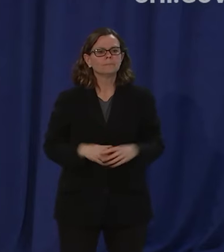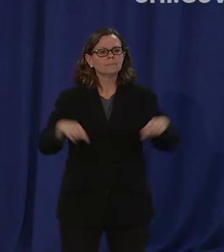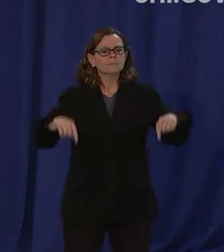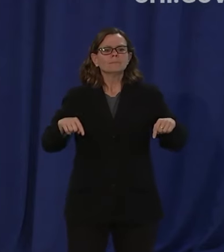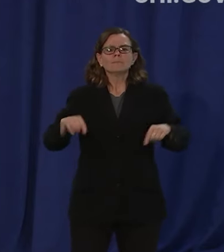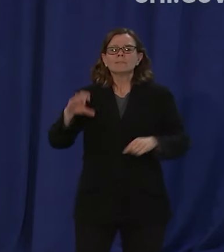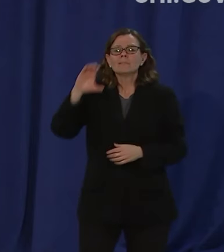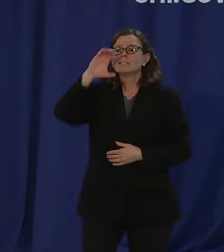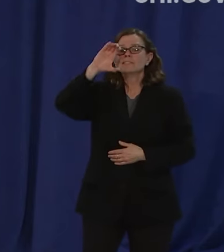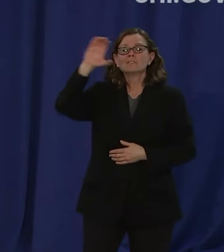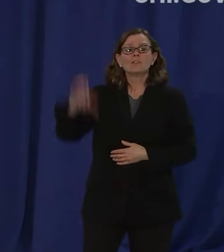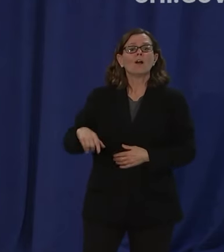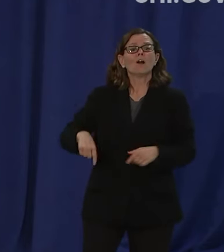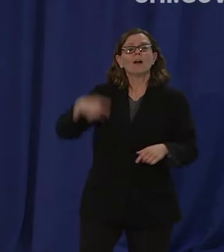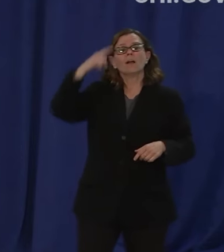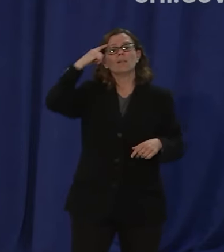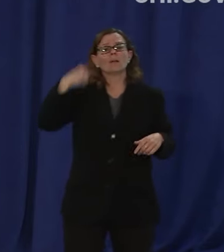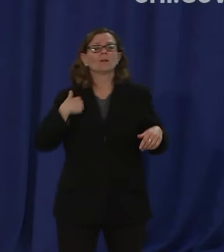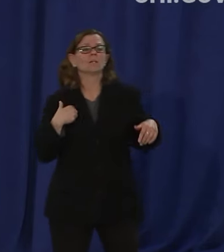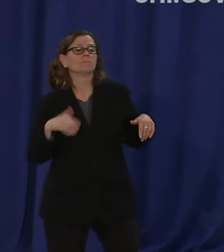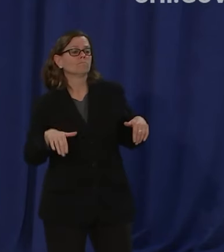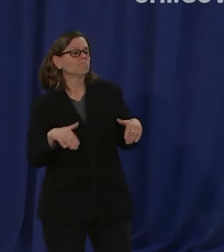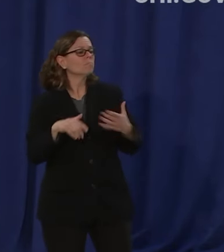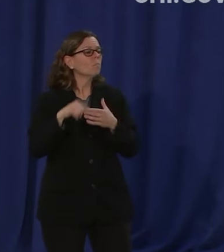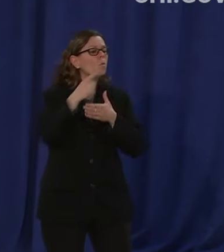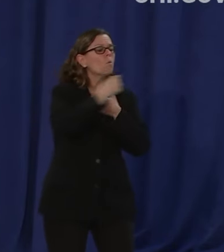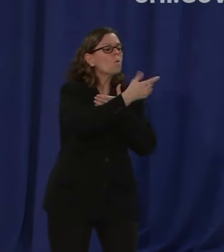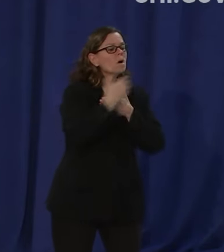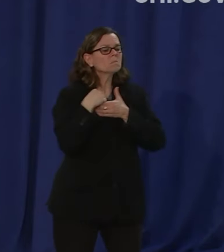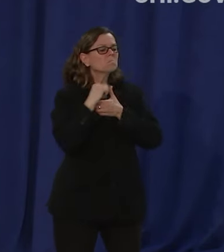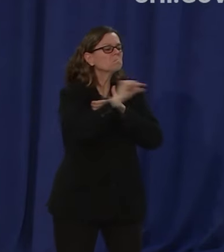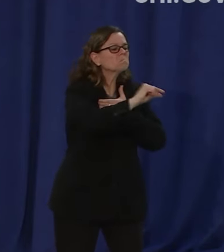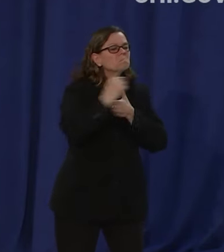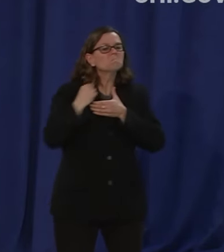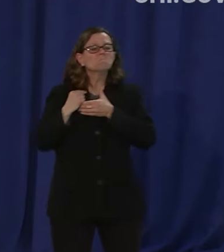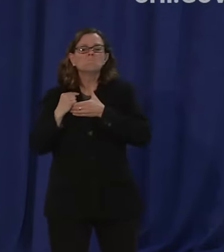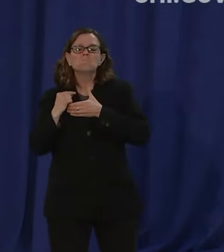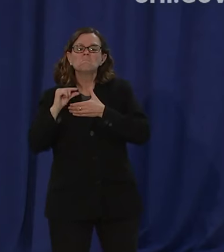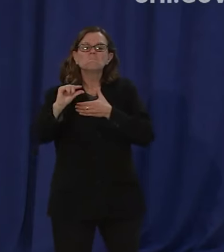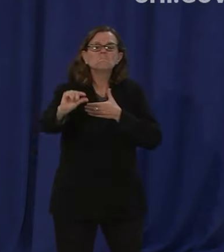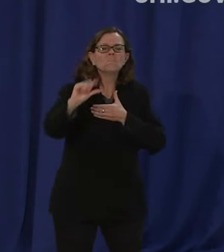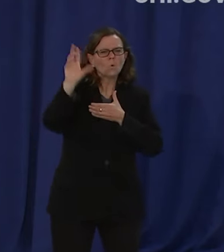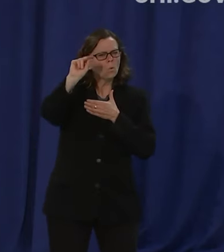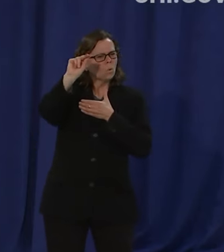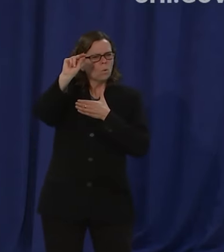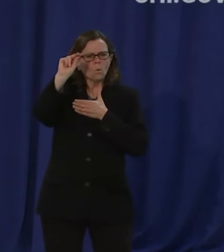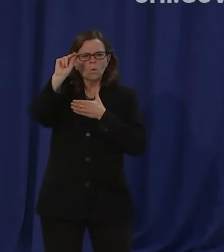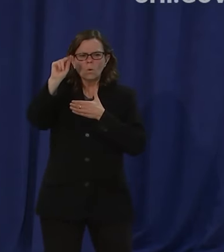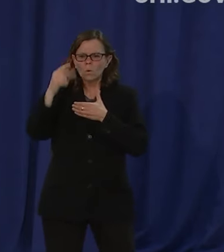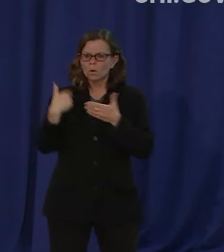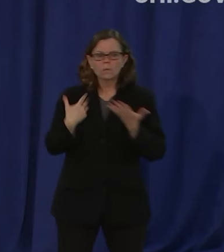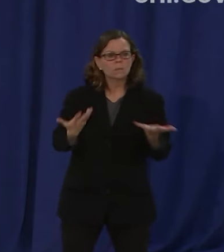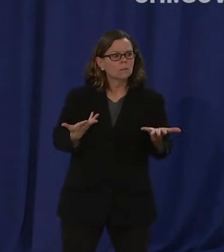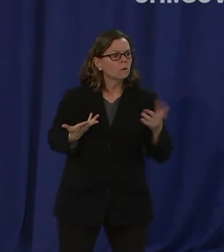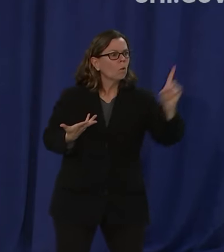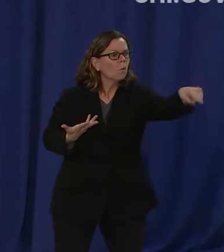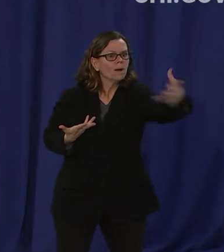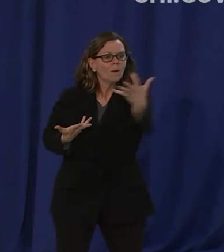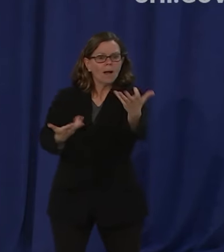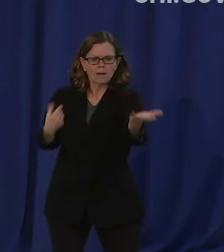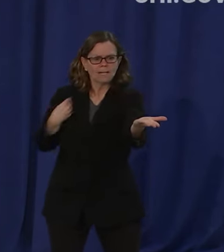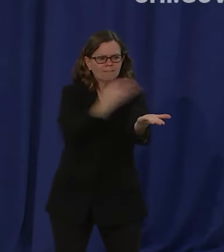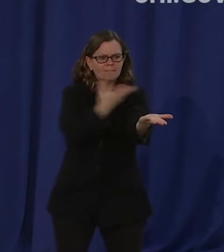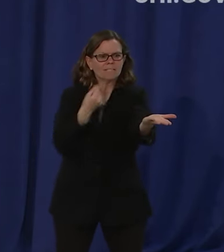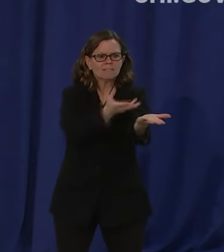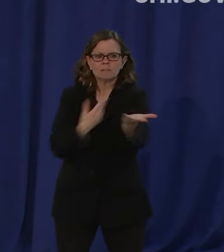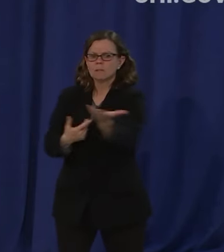stockpile of tests and we're not using them we are trying to get the test here in um chicago so we